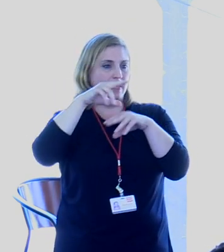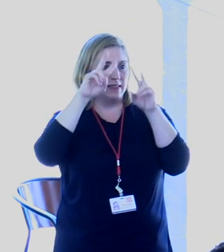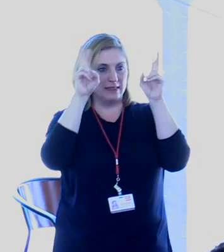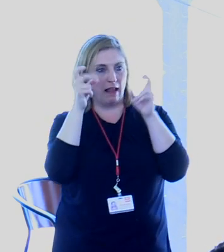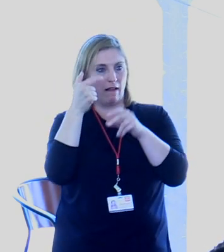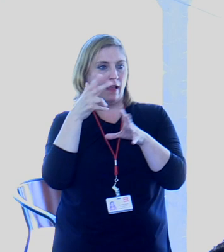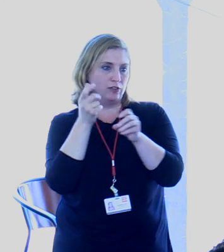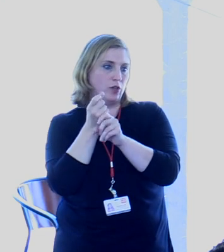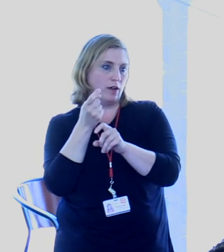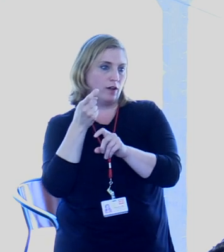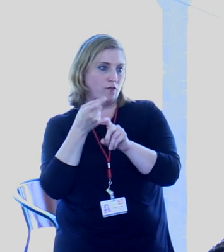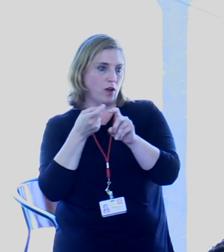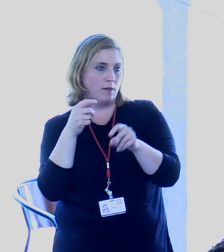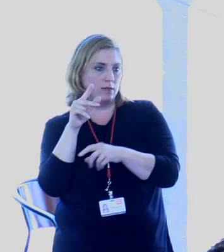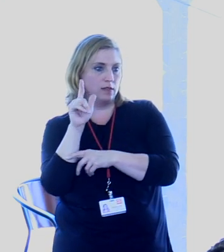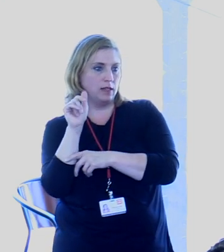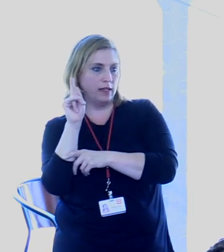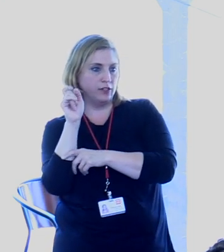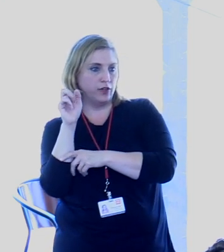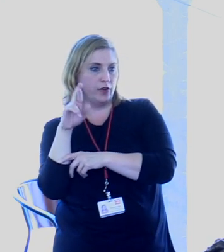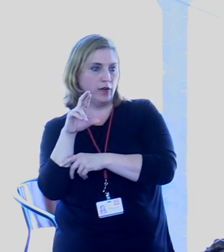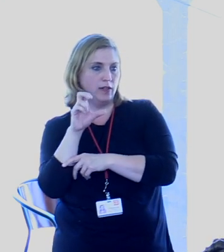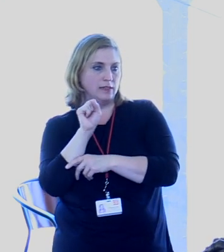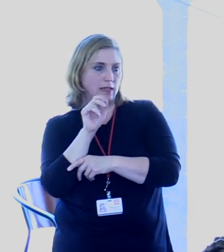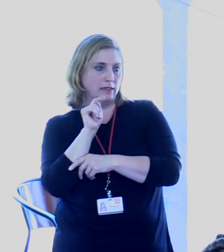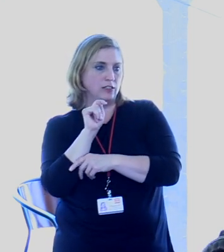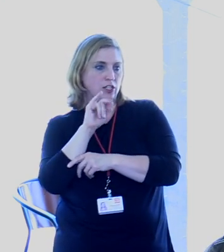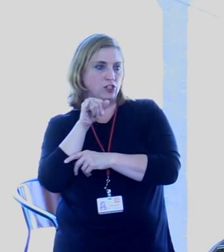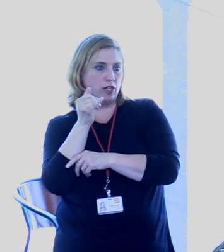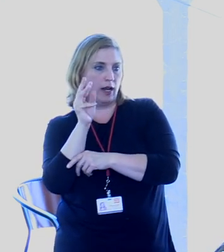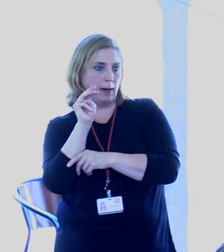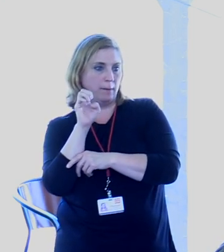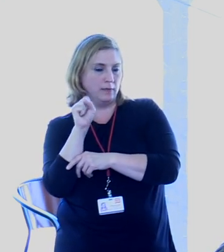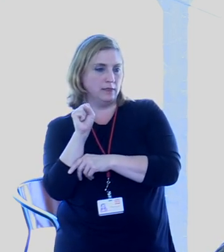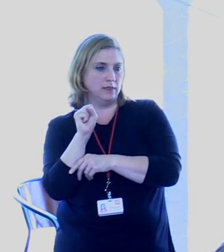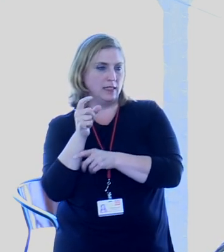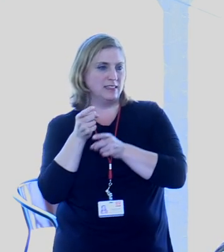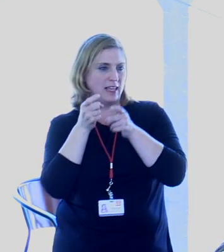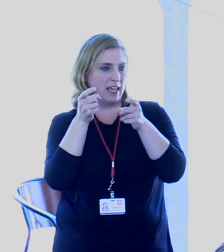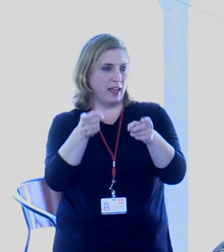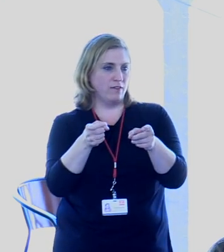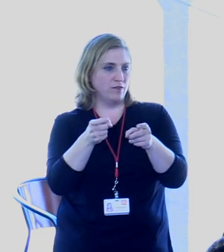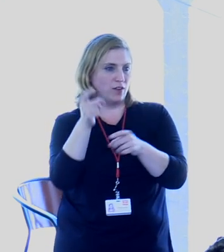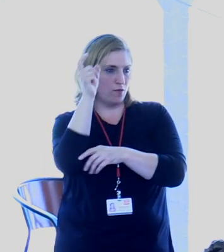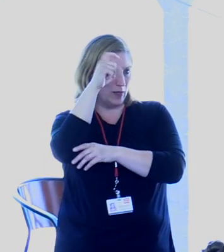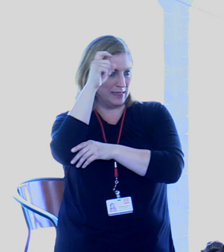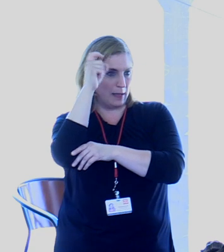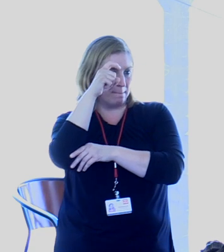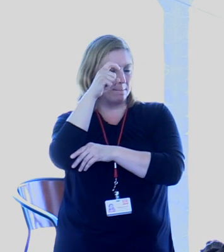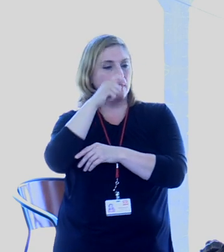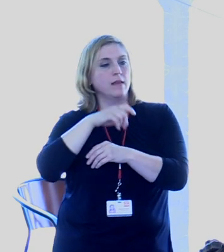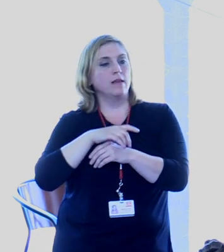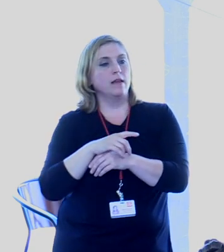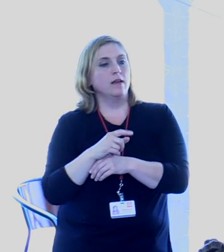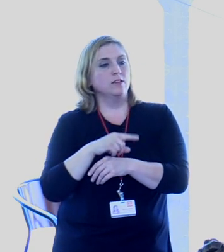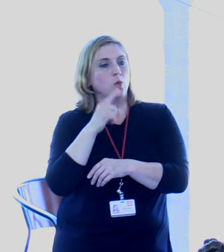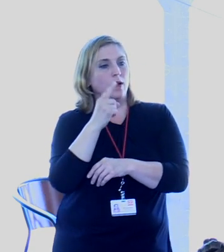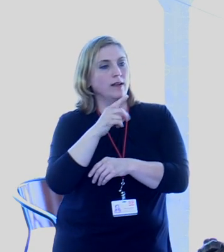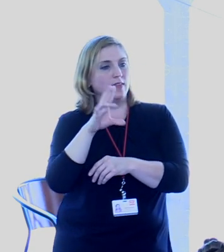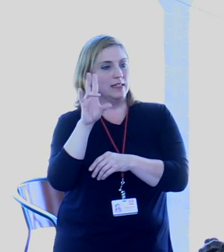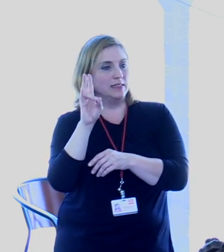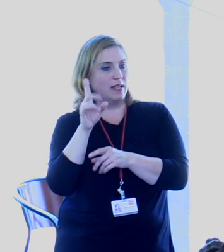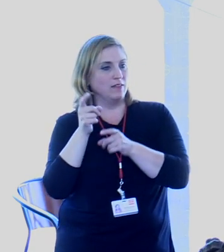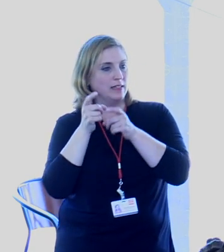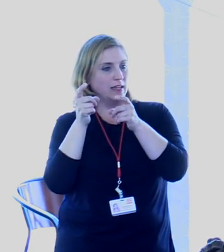took here from the letter of St. James. The wisdom from above is the gift of wisdom, which is one of the seven gifts of the